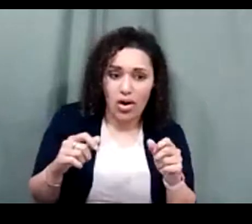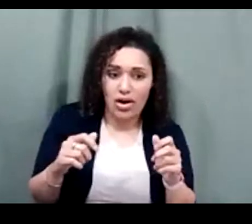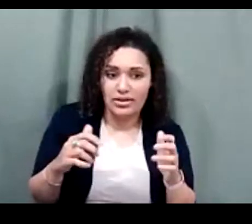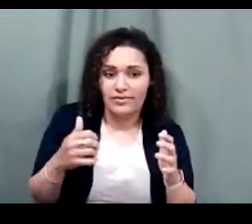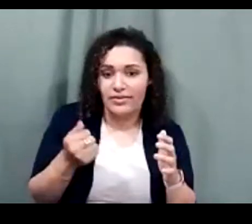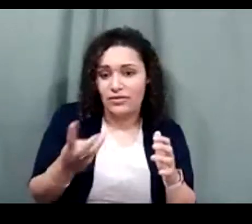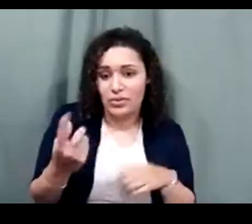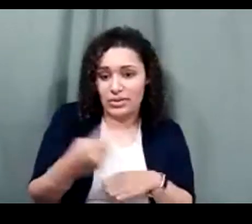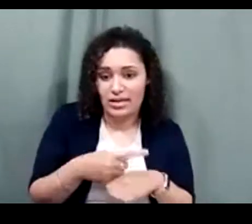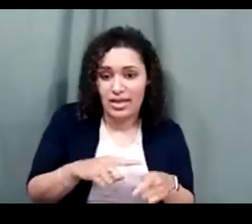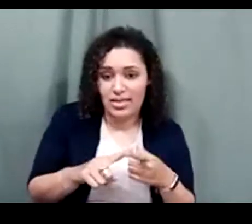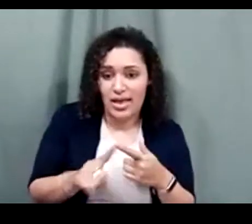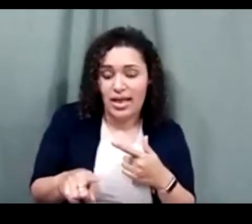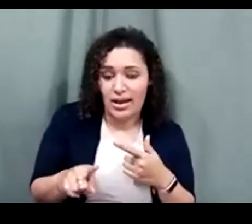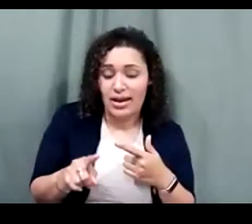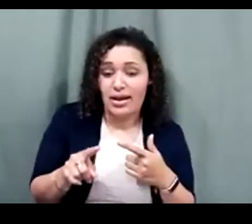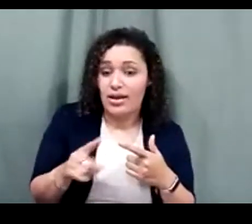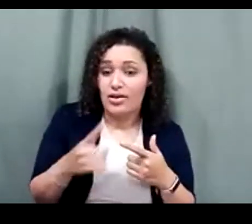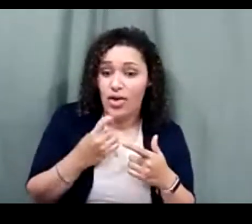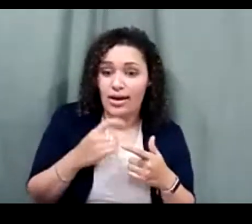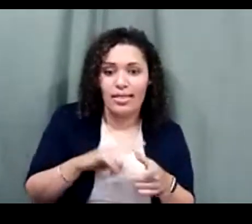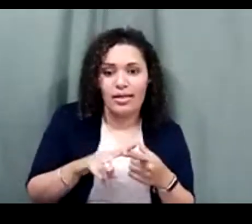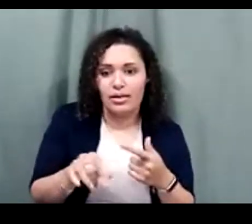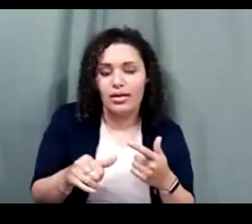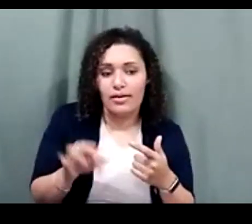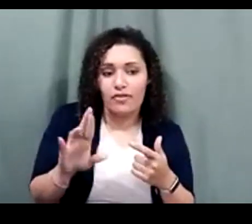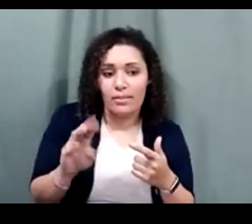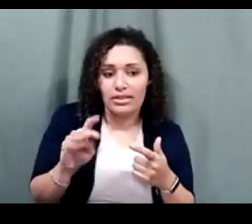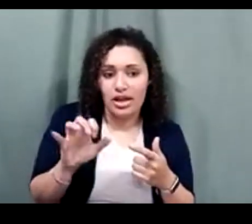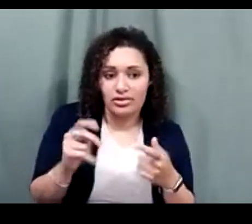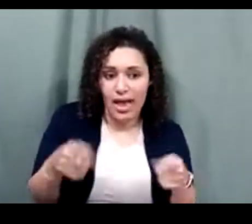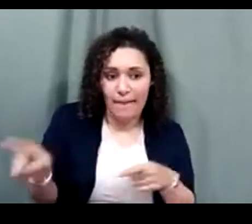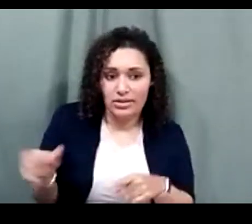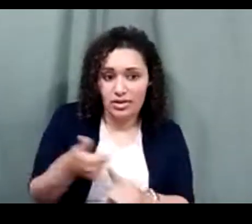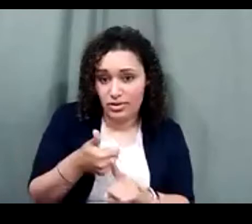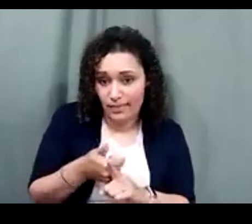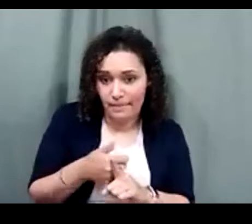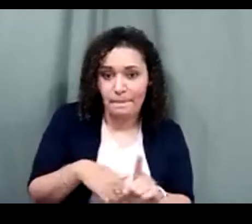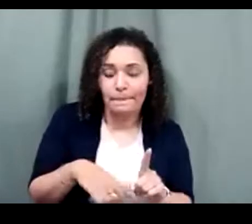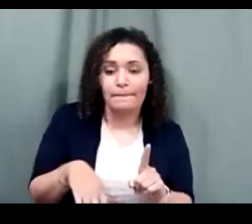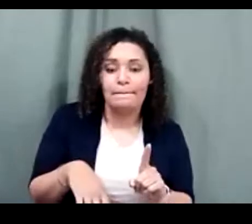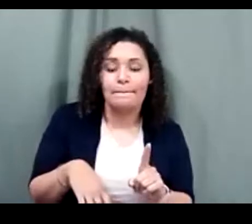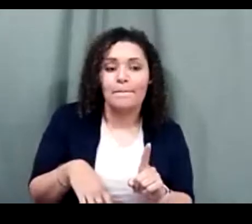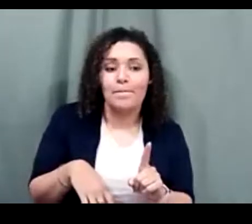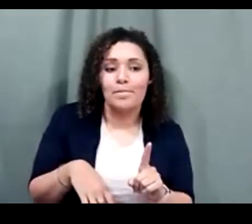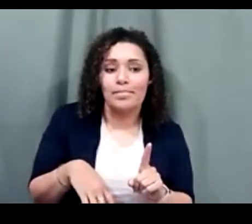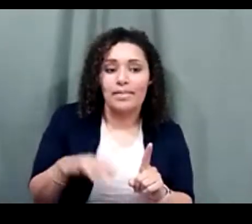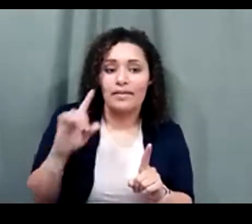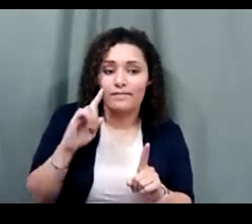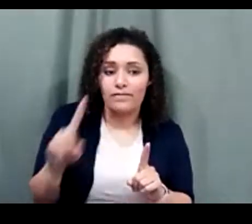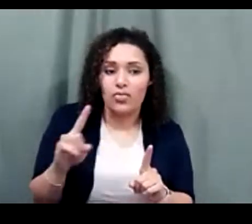it gets warm, this fermentation starts on its own. And that's really what we usually expect. For the